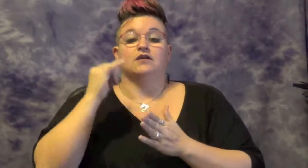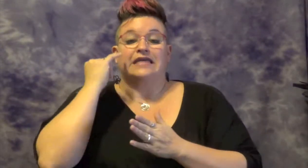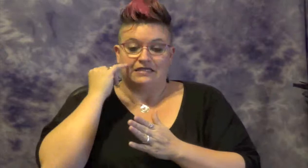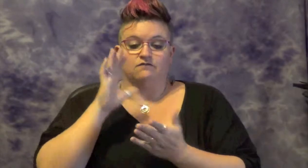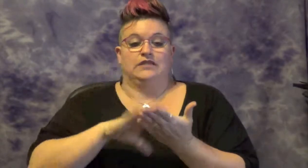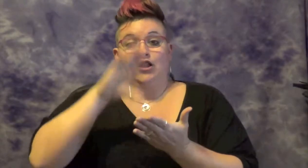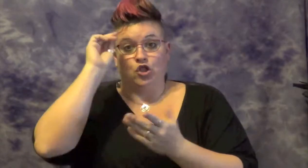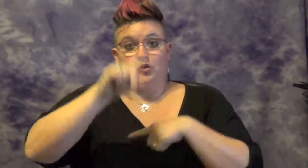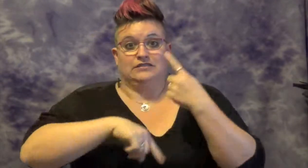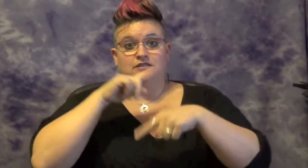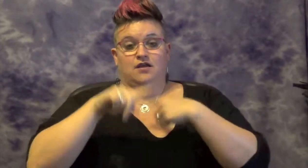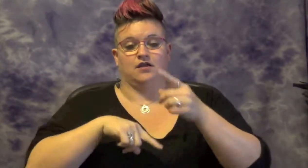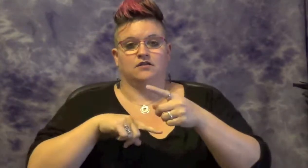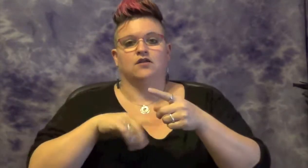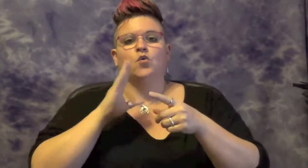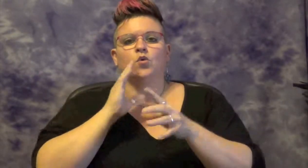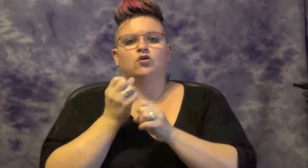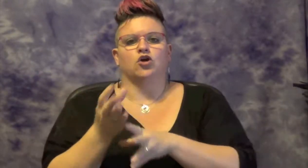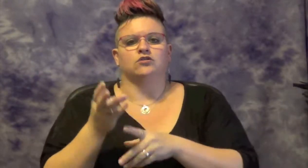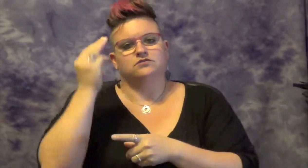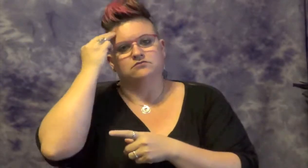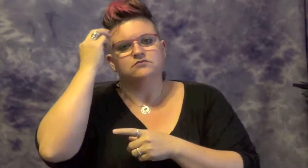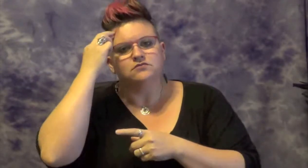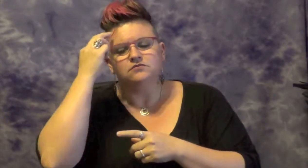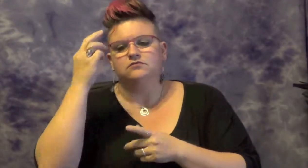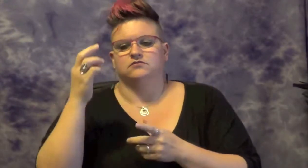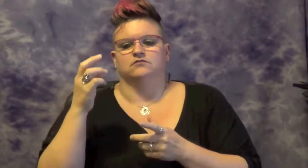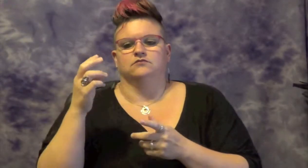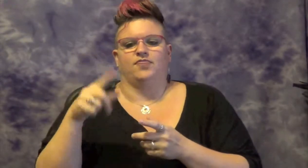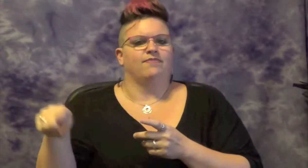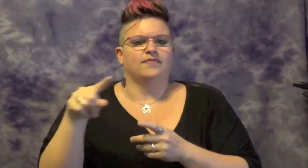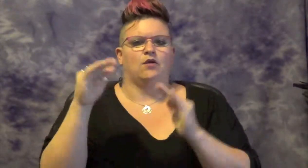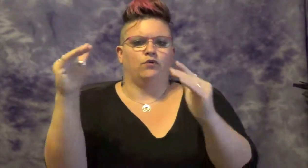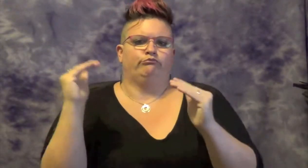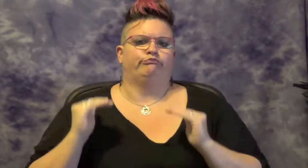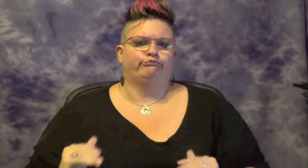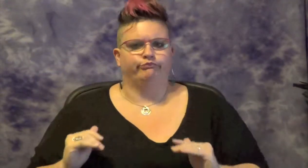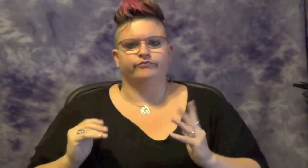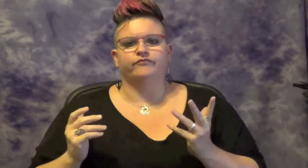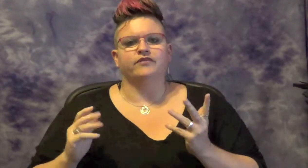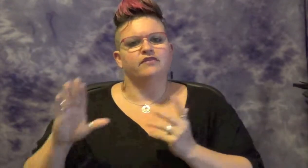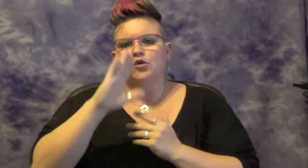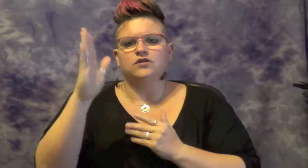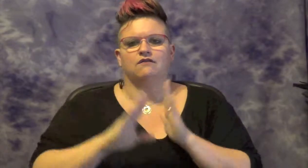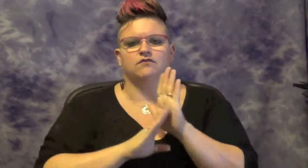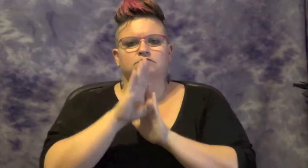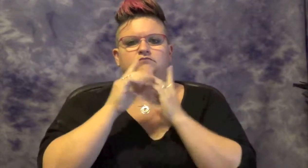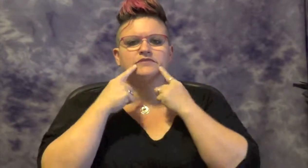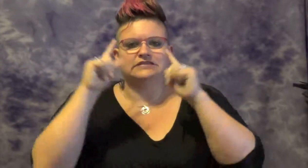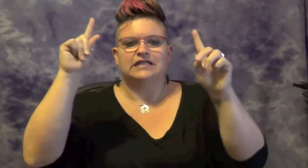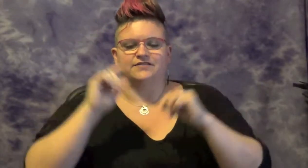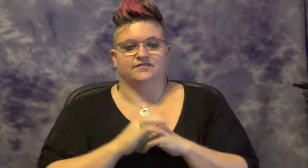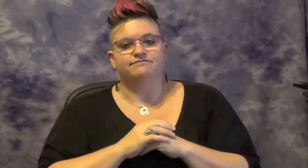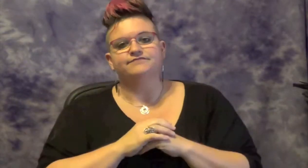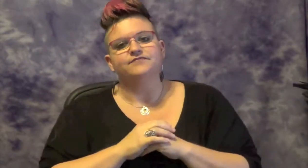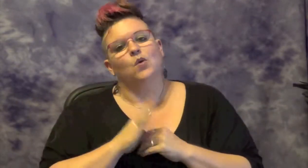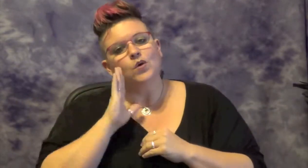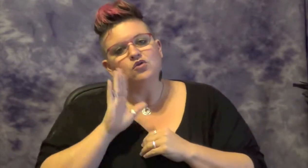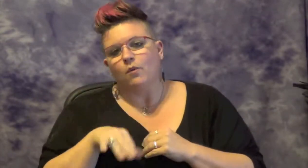ignorant or stupid. They also think that you will be lower functioning in society and you